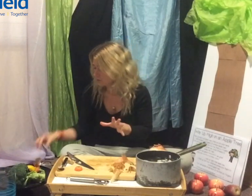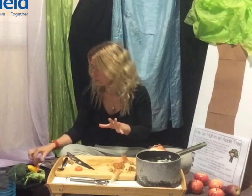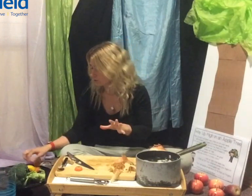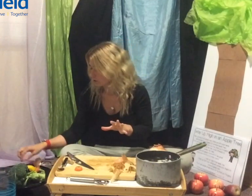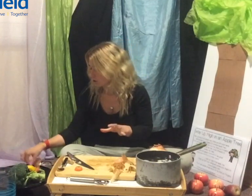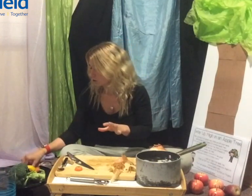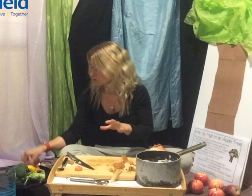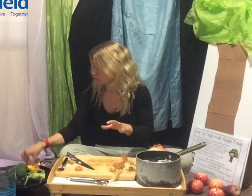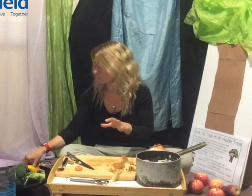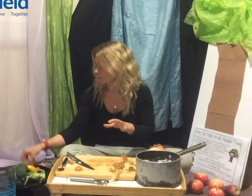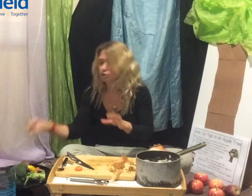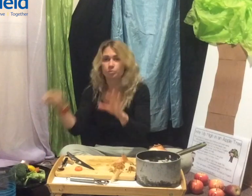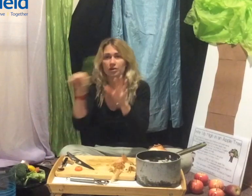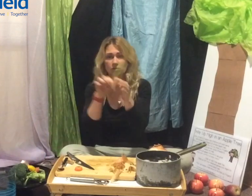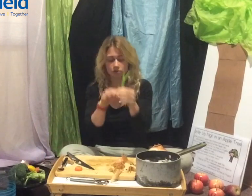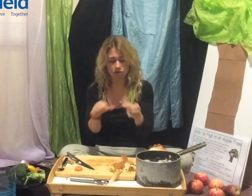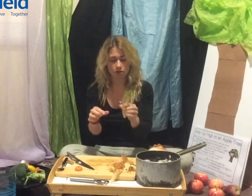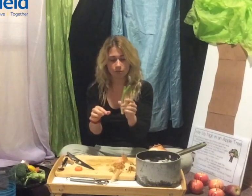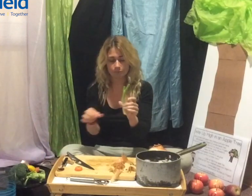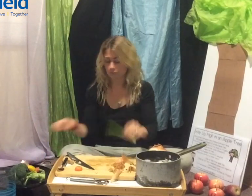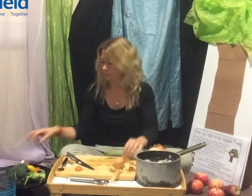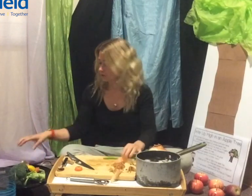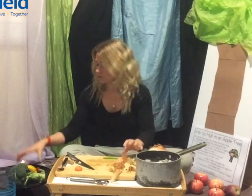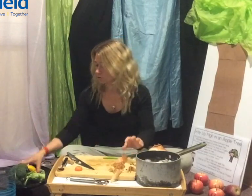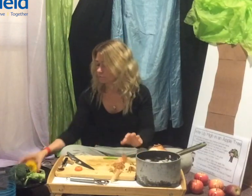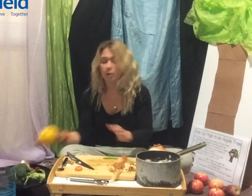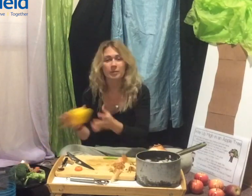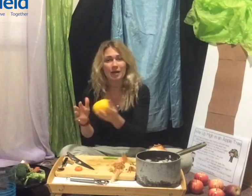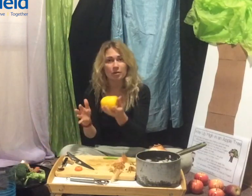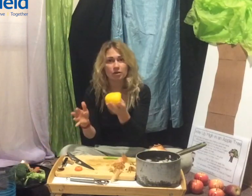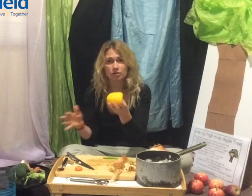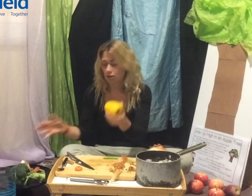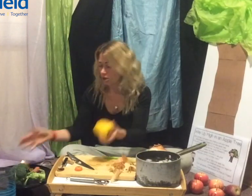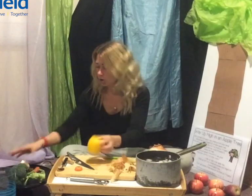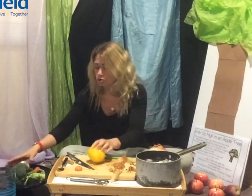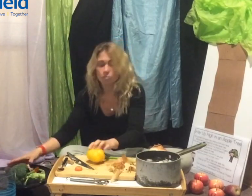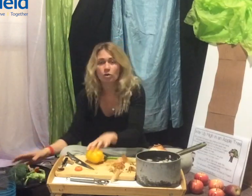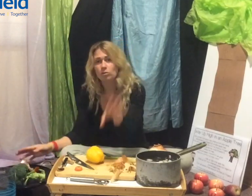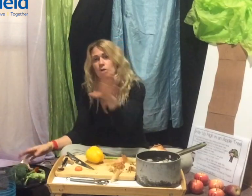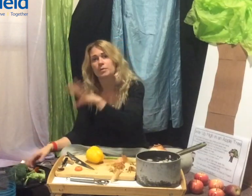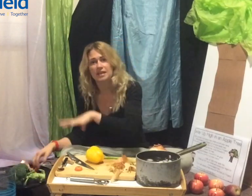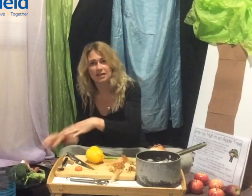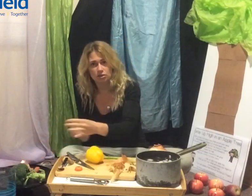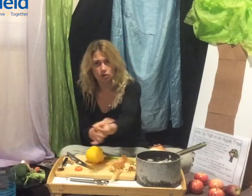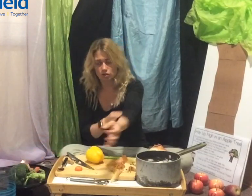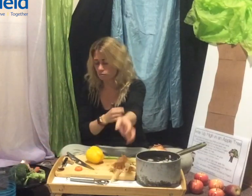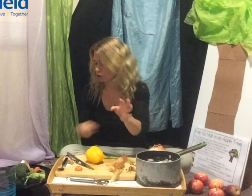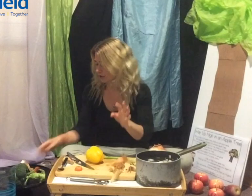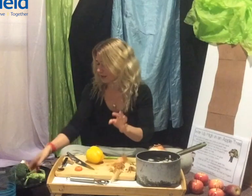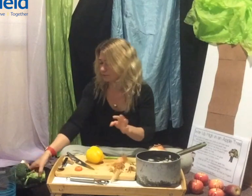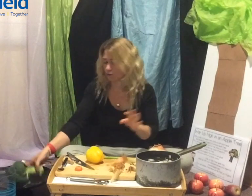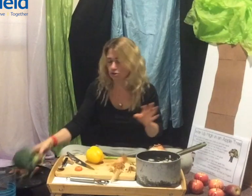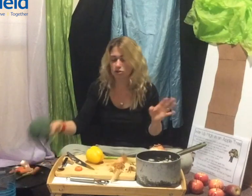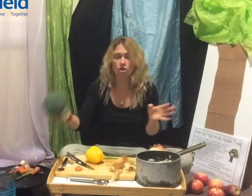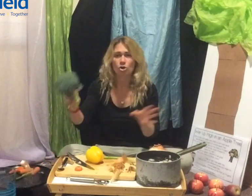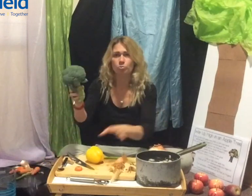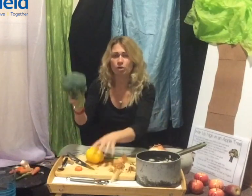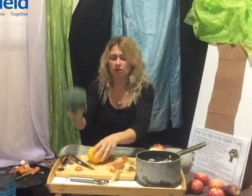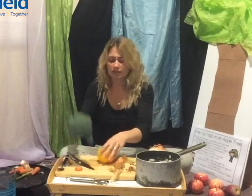vegetable. Some bought spring onion, some bought peppers, some brought more potatoes and more carrots,